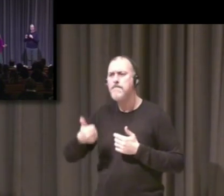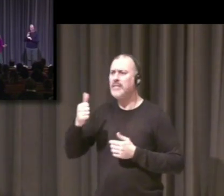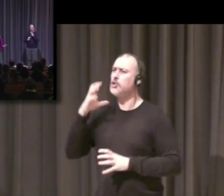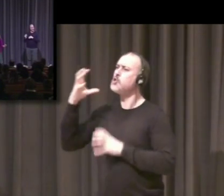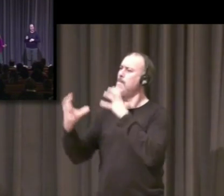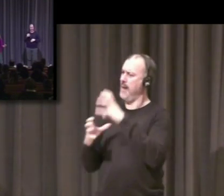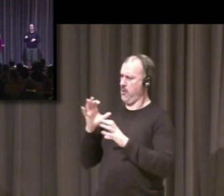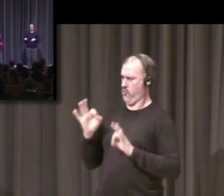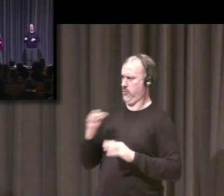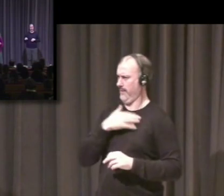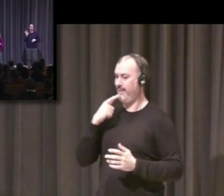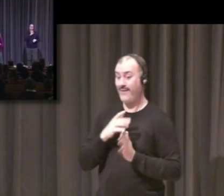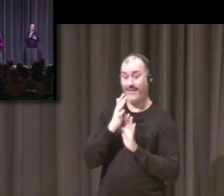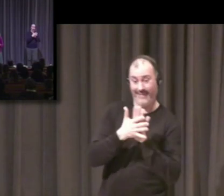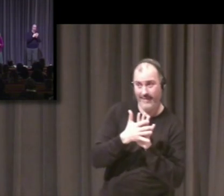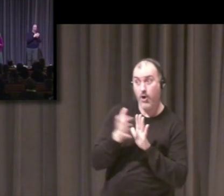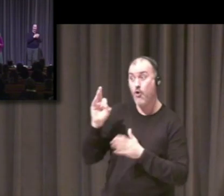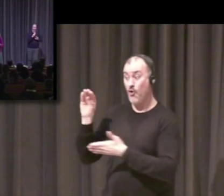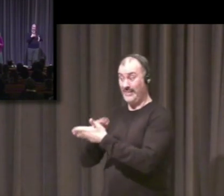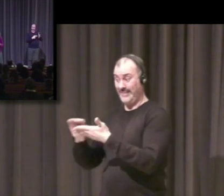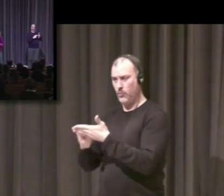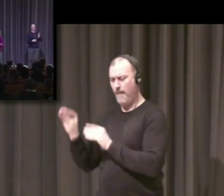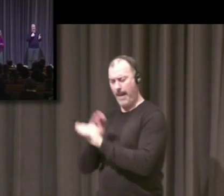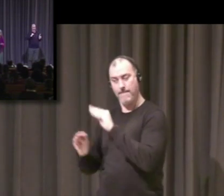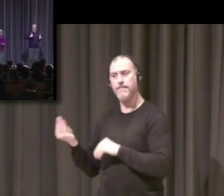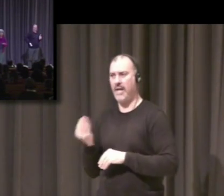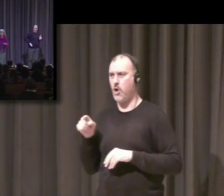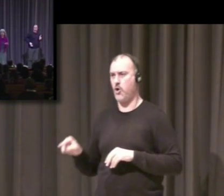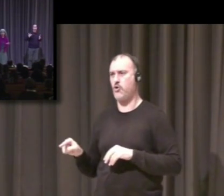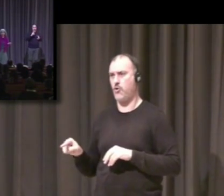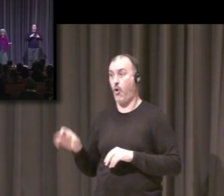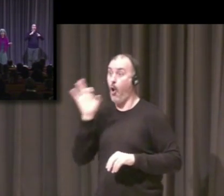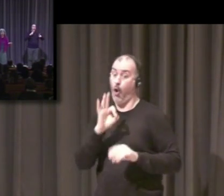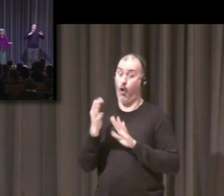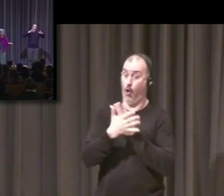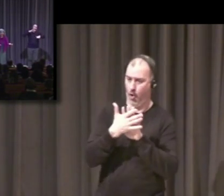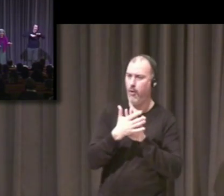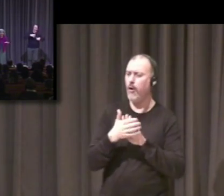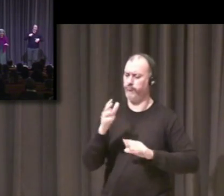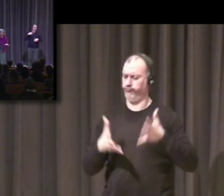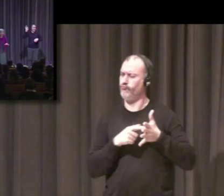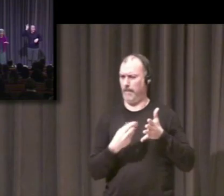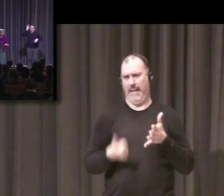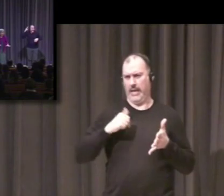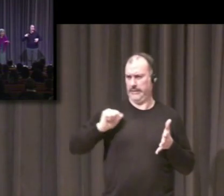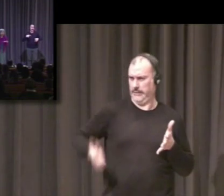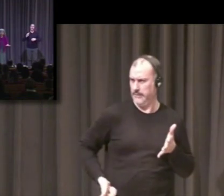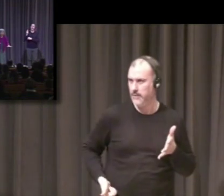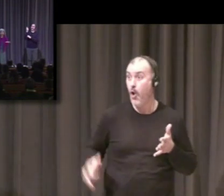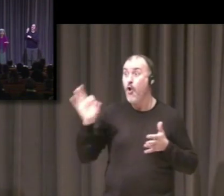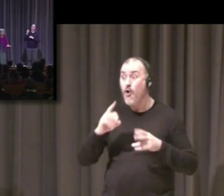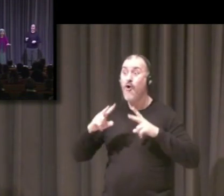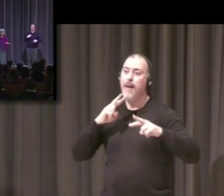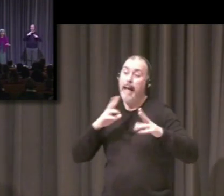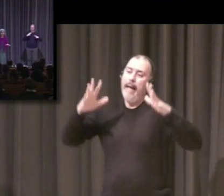or speaking, if they happen to be a star with their cochlear implant. That is, they've just got a